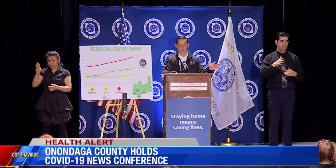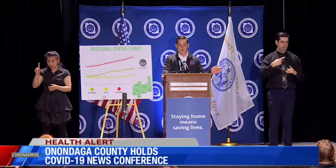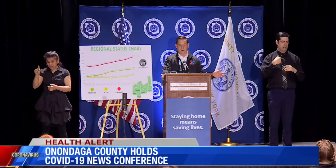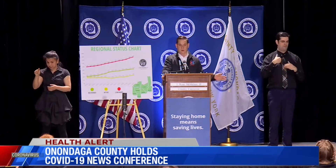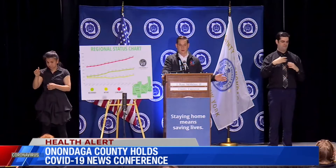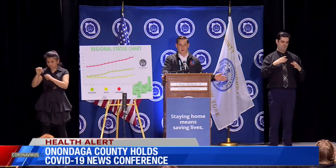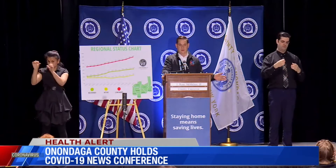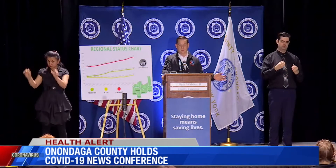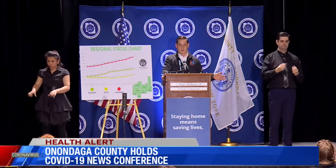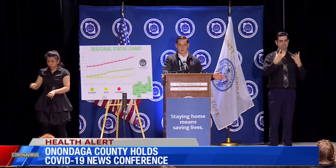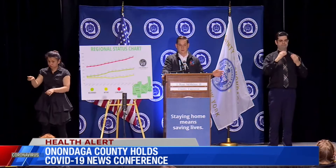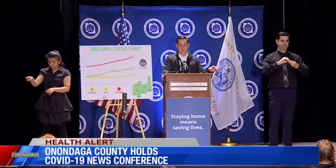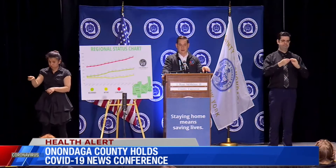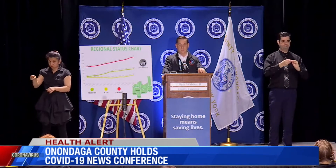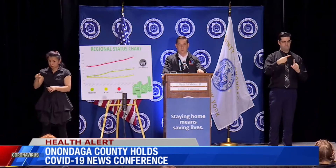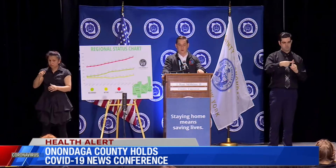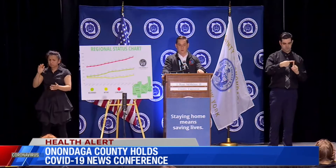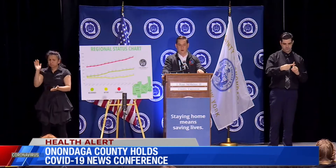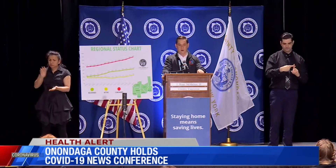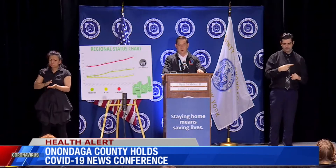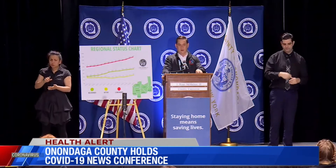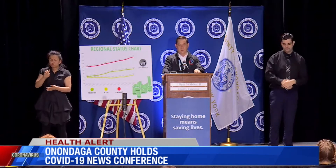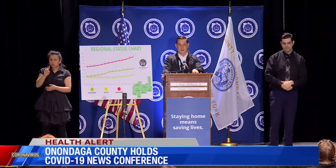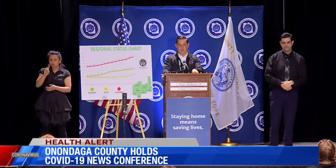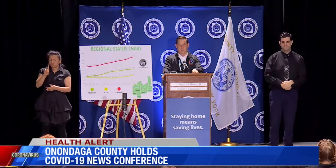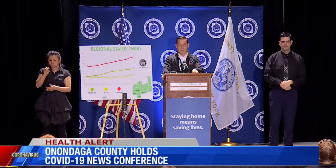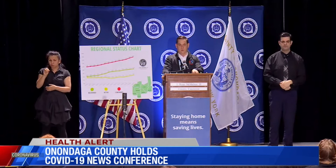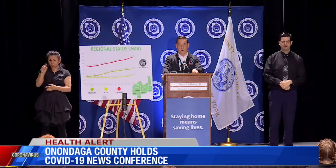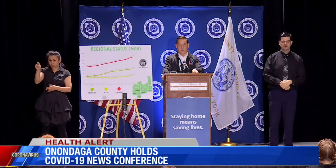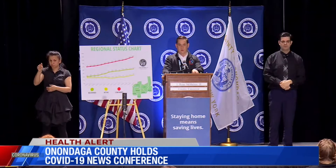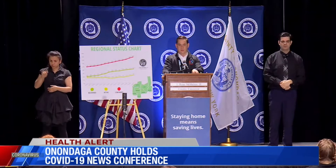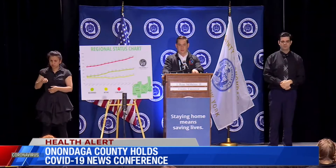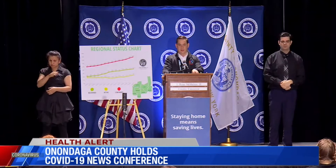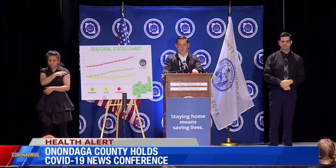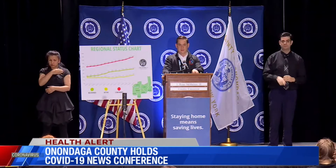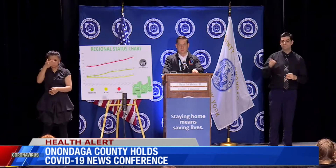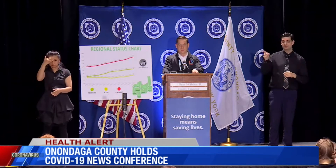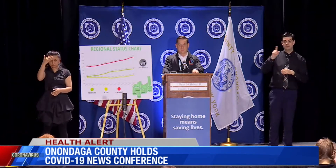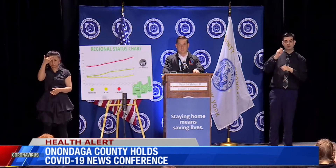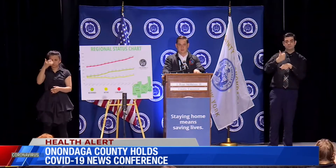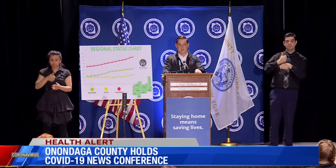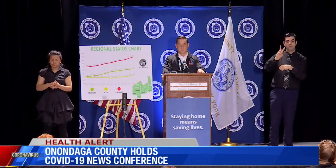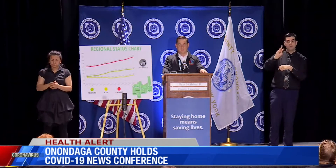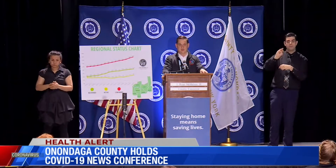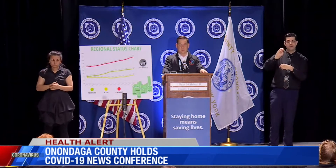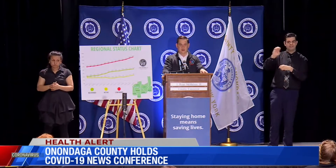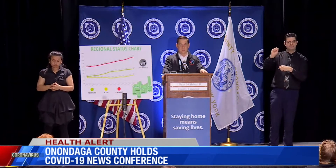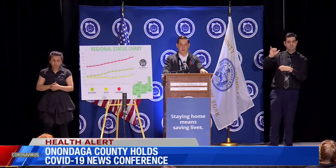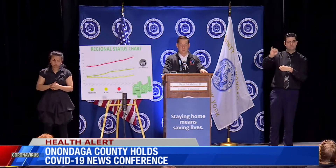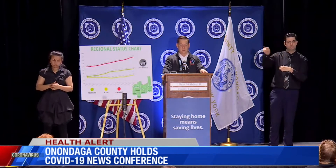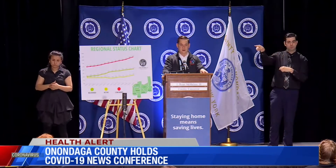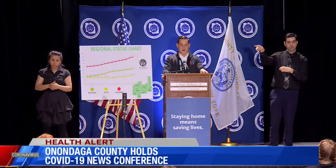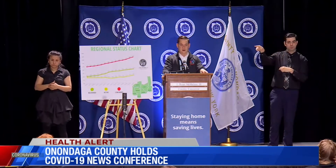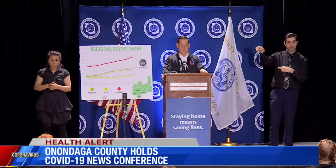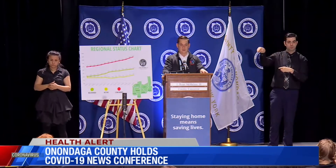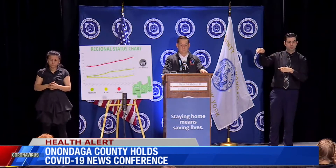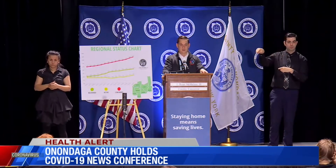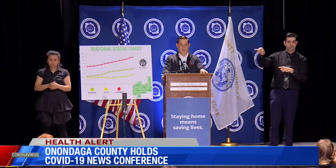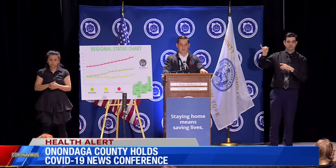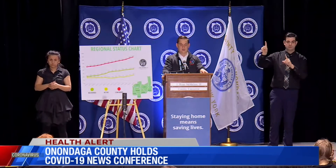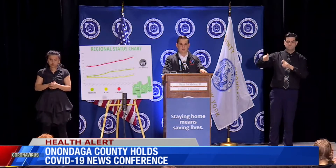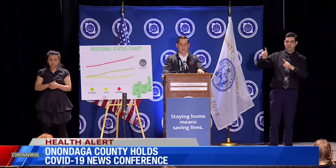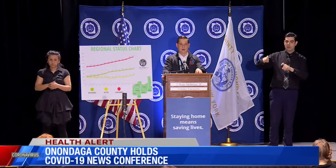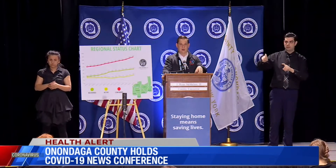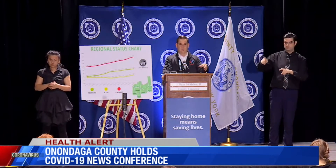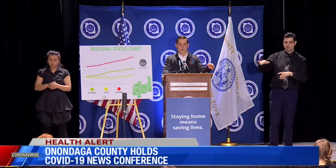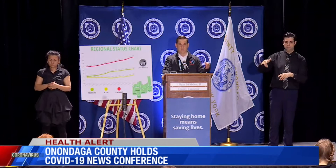first real data point where the way you get a test is light,